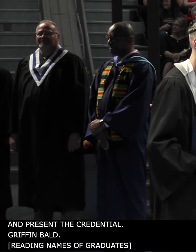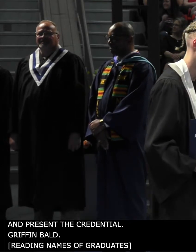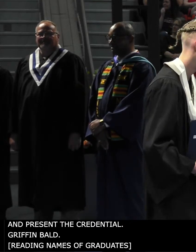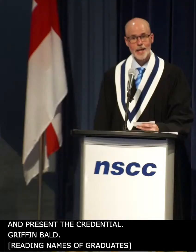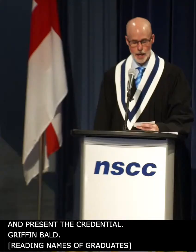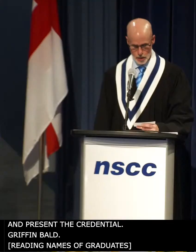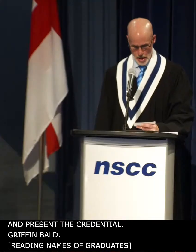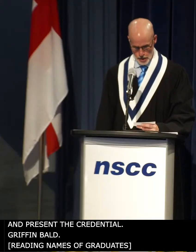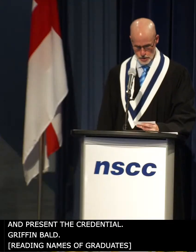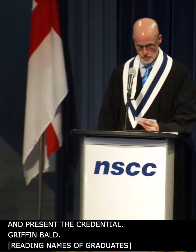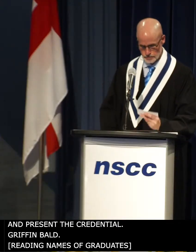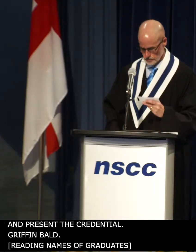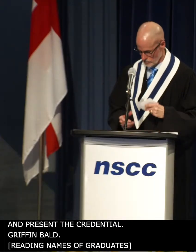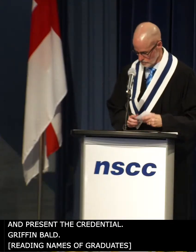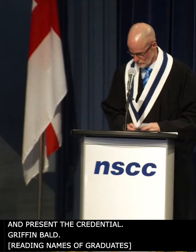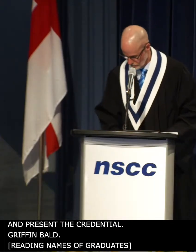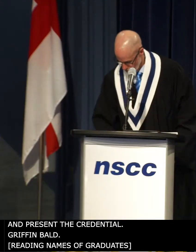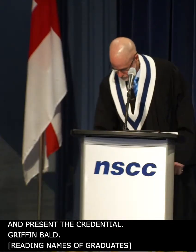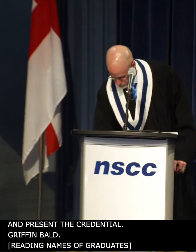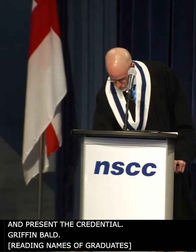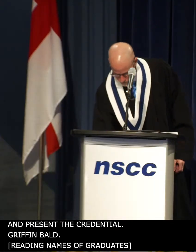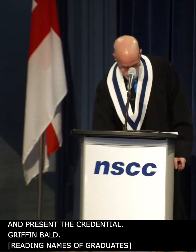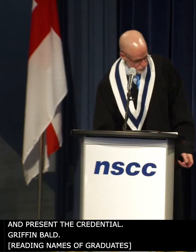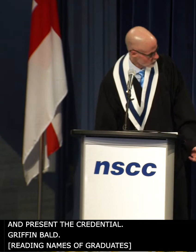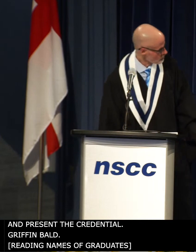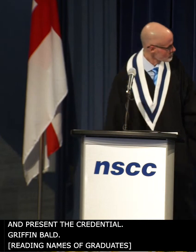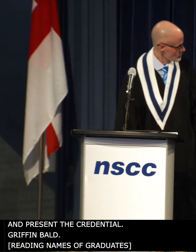Mark Langmaid.